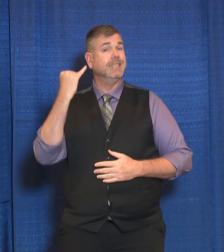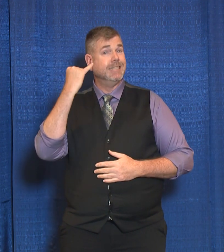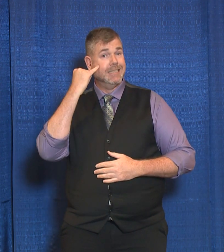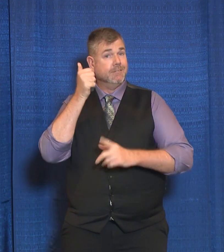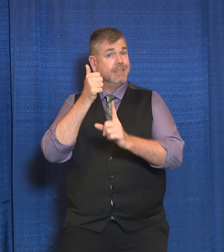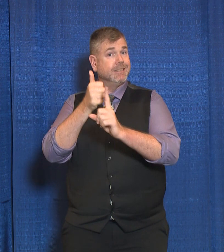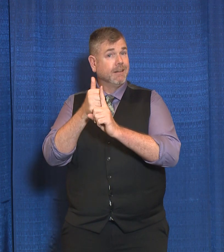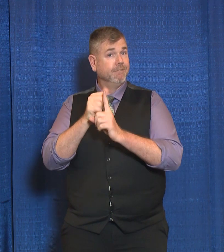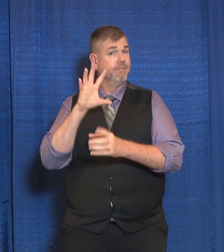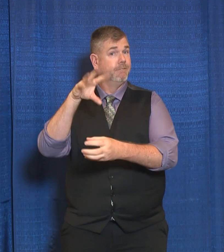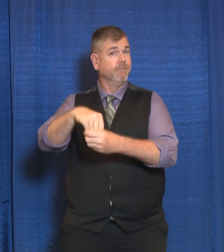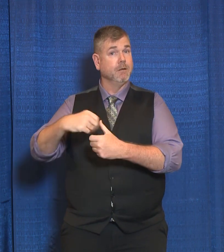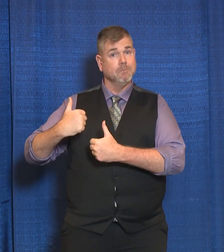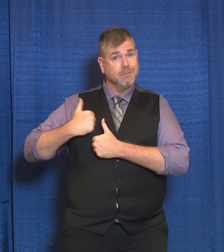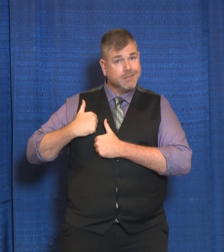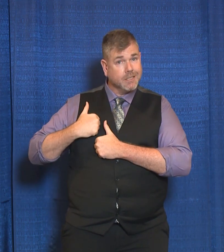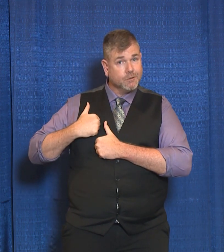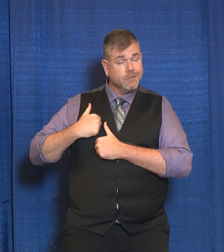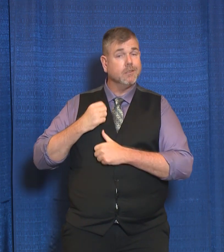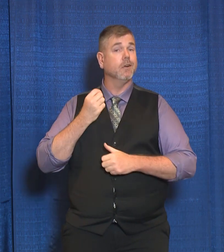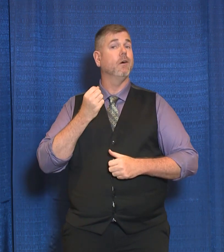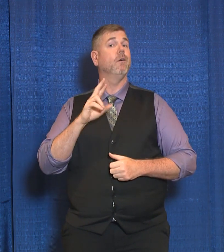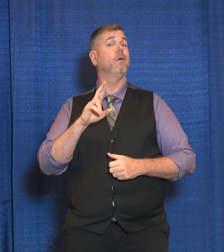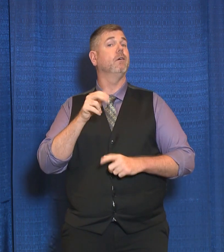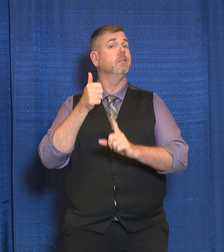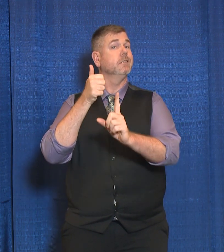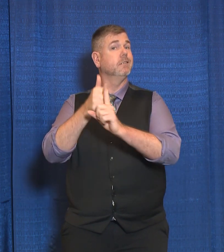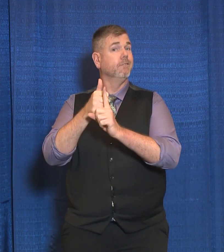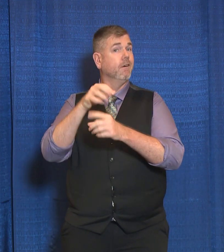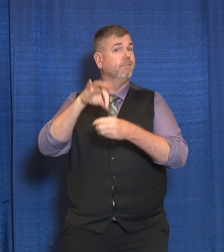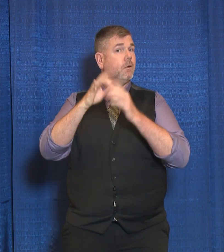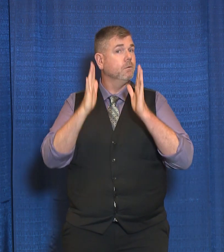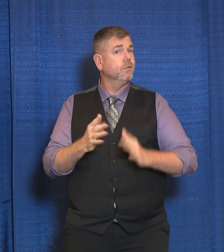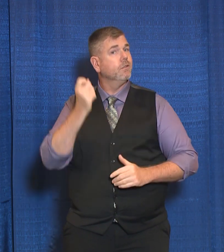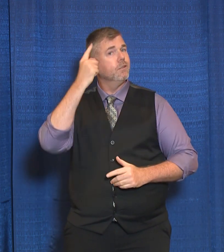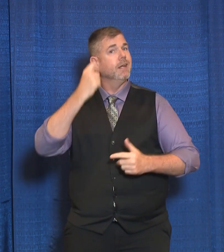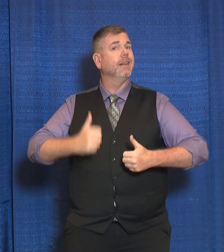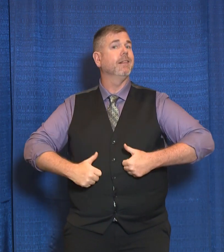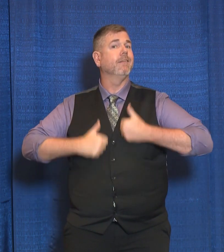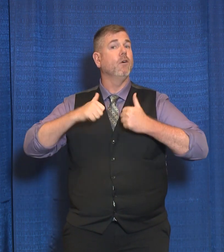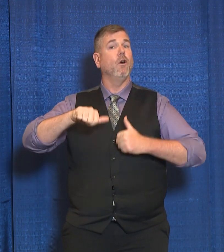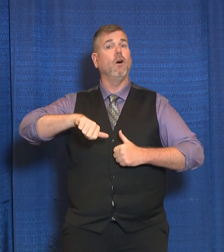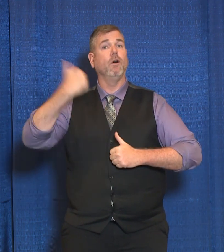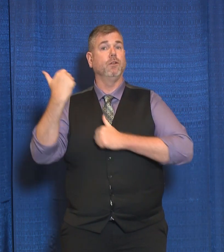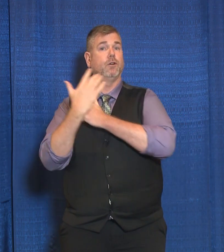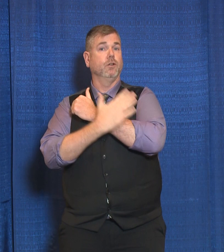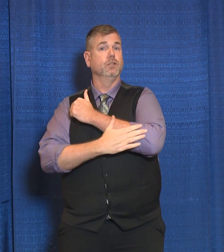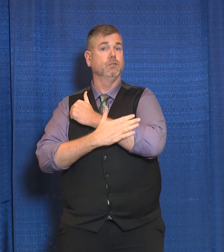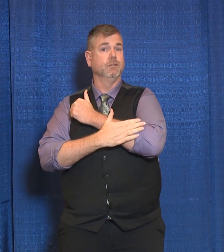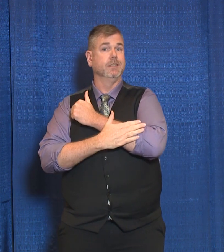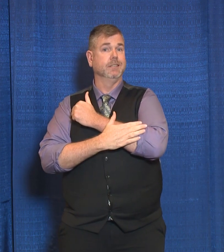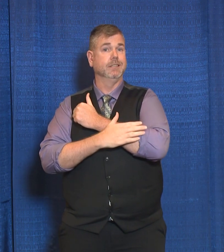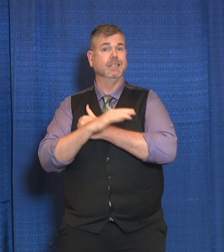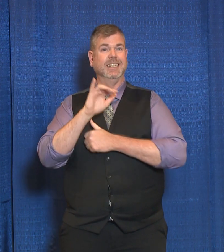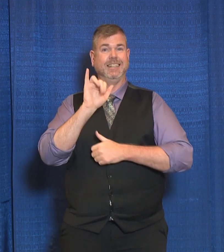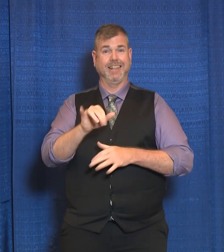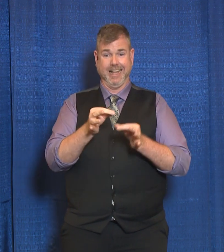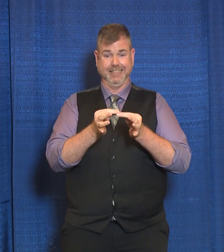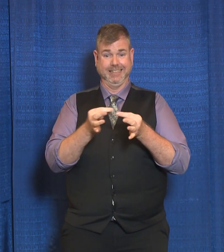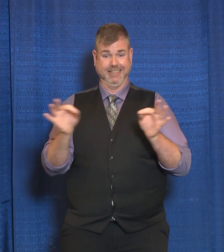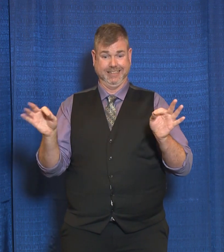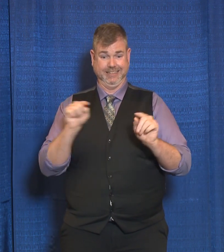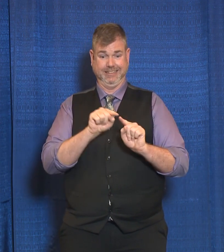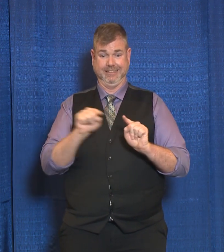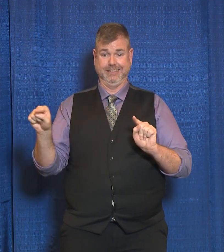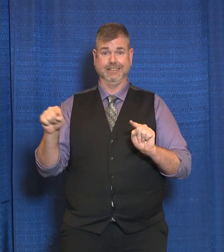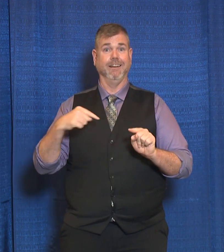For military and overseas voters, the I was previously registered or pre-registered to vote checkbox appears beneath